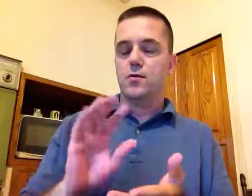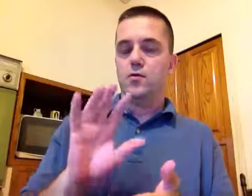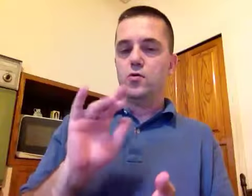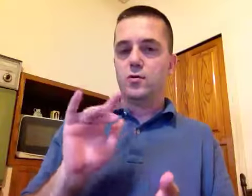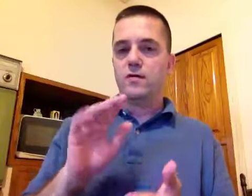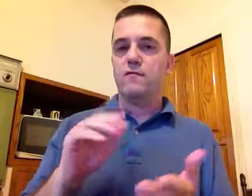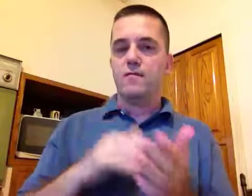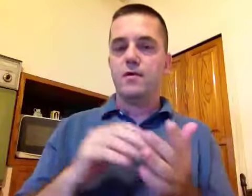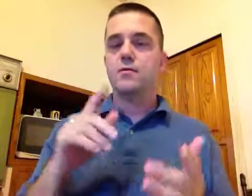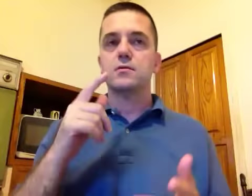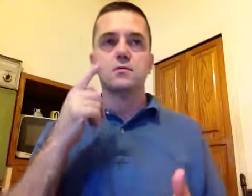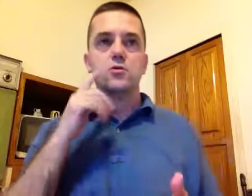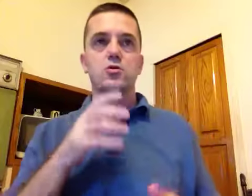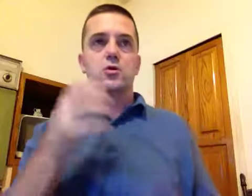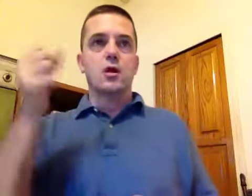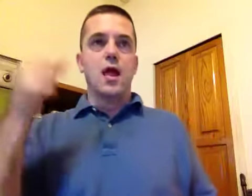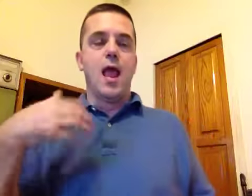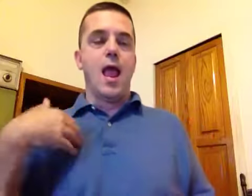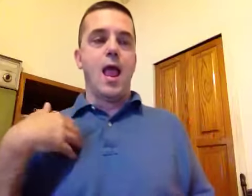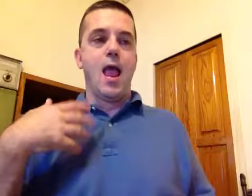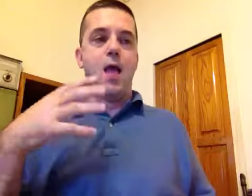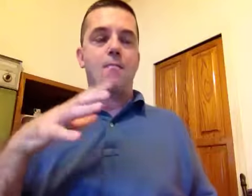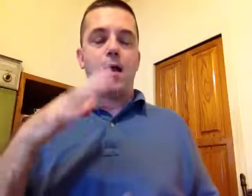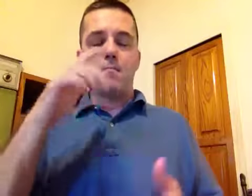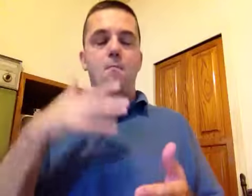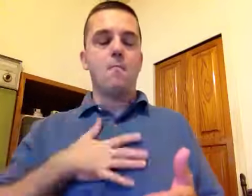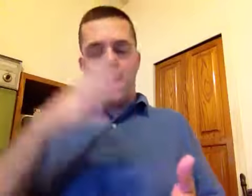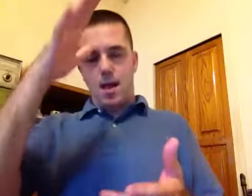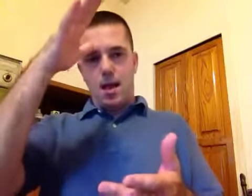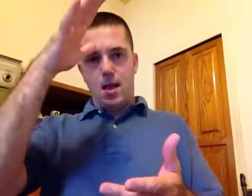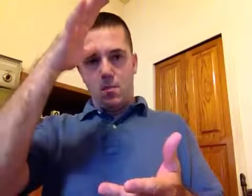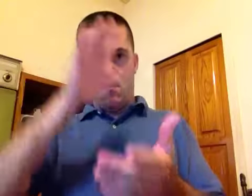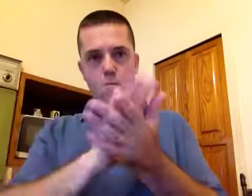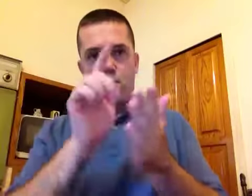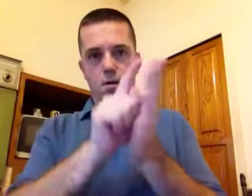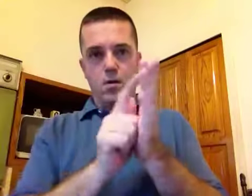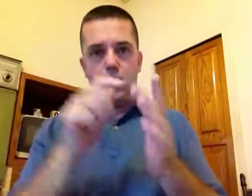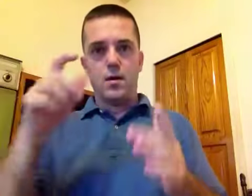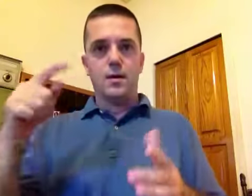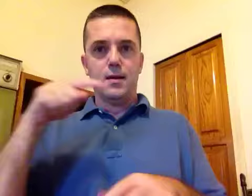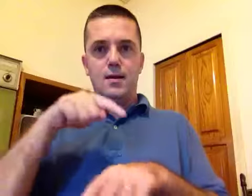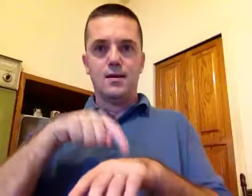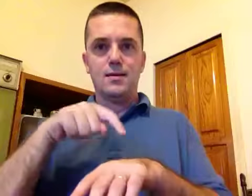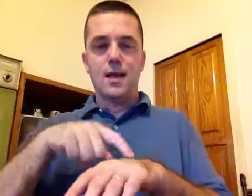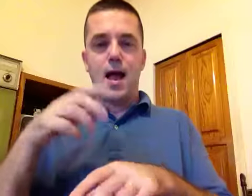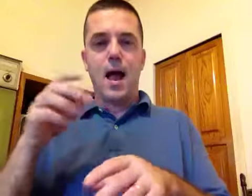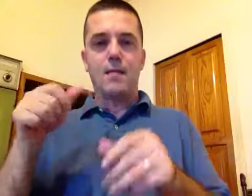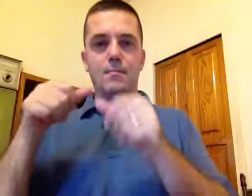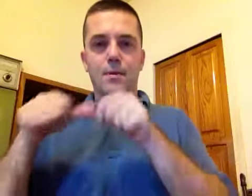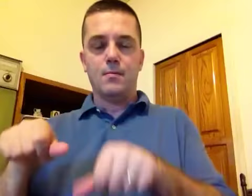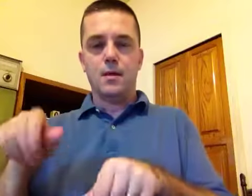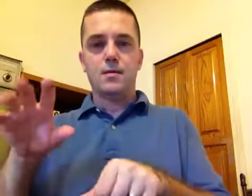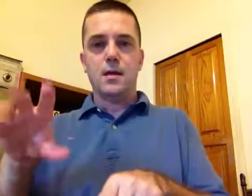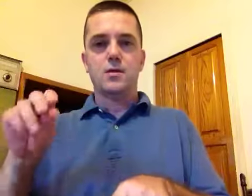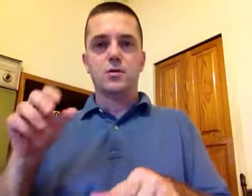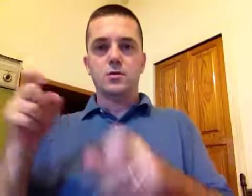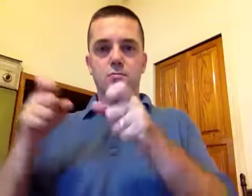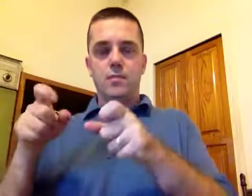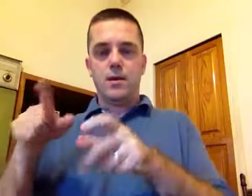by her older brother, my brother-in-law, and in a time deposit. Now, he's managing it and keeping it safe, but now that we're telling him